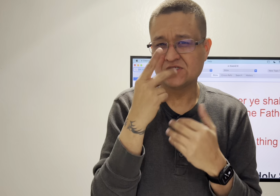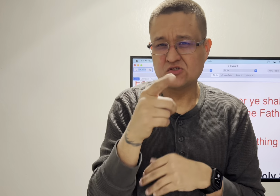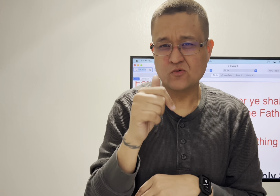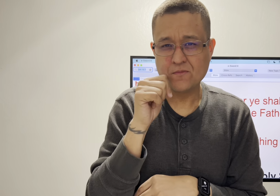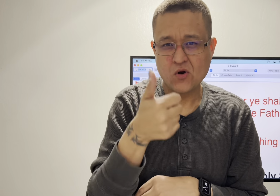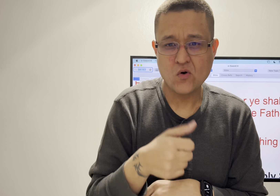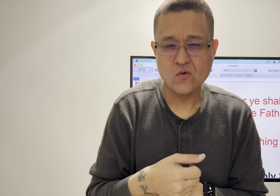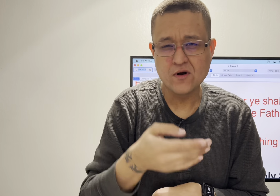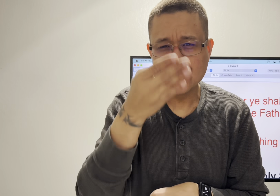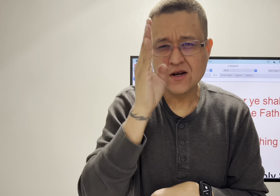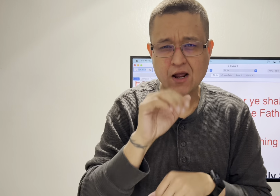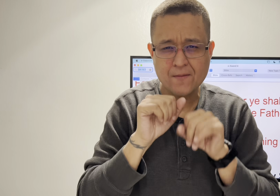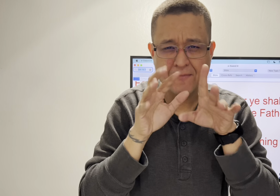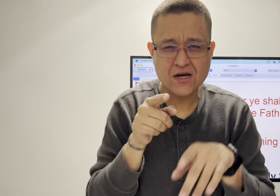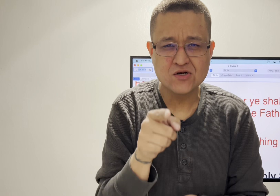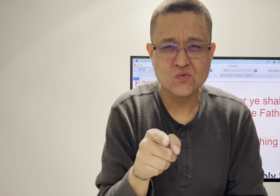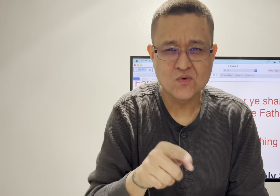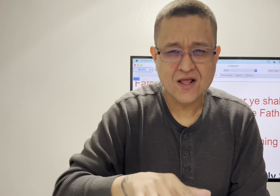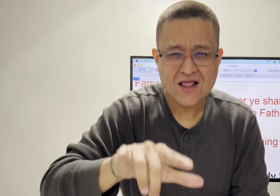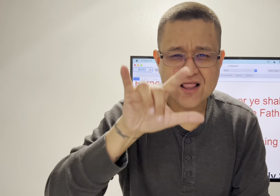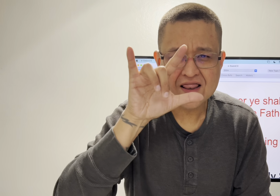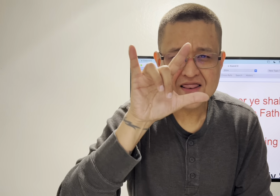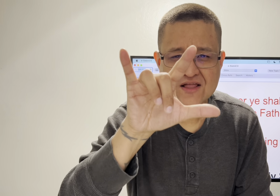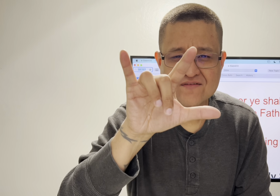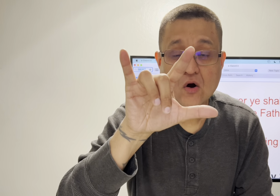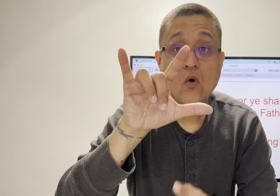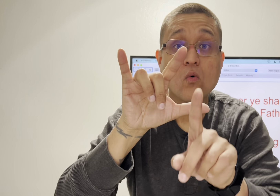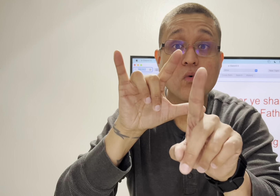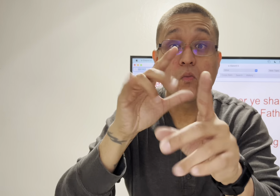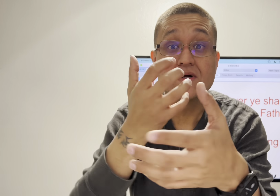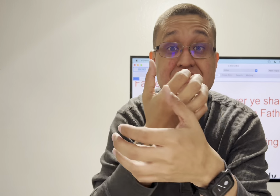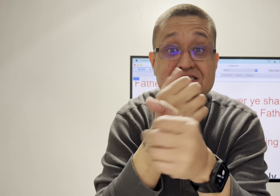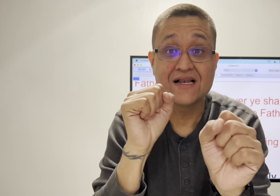name Jesus. And we are done for today. We'll see you tomorrow.